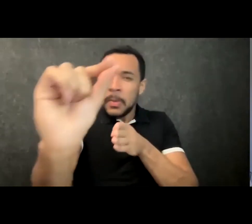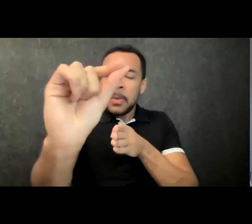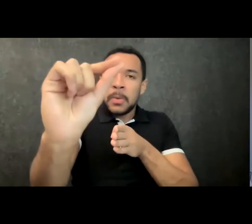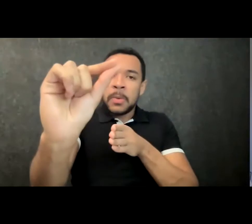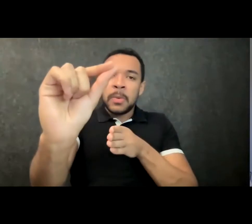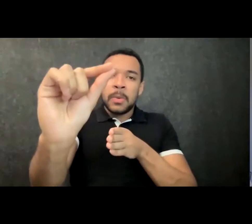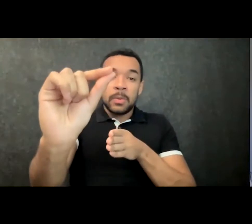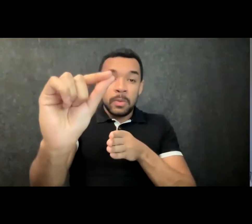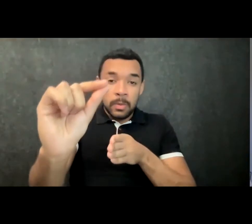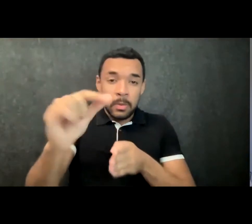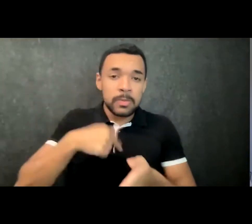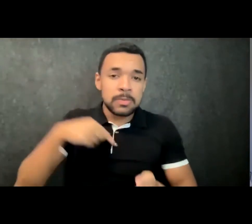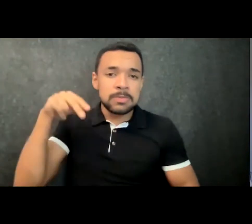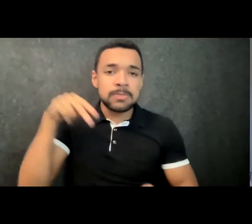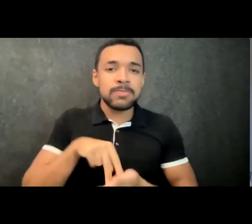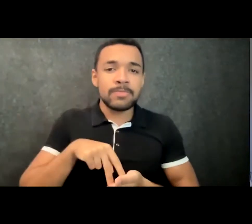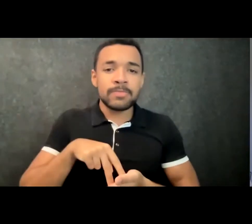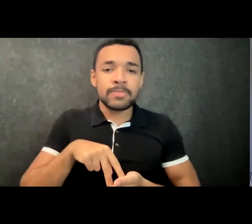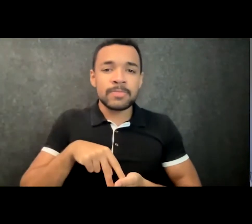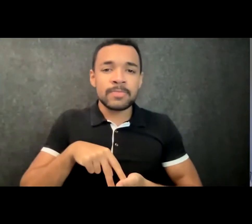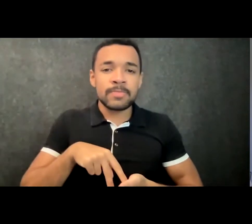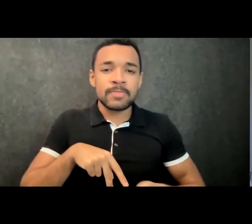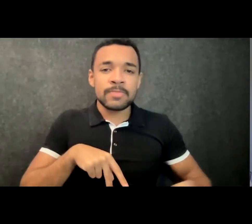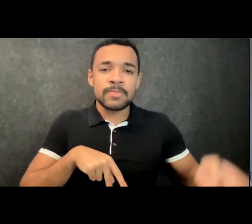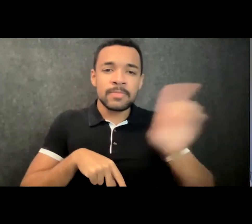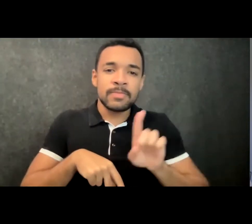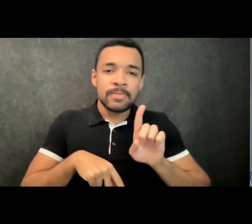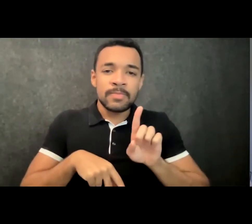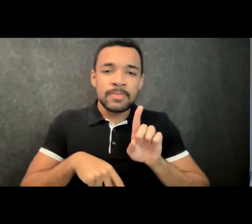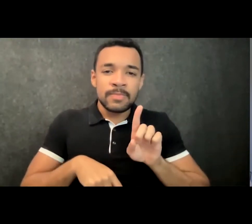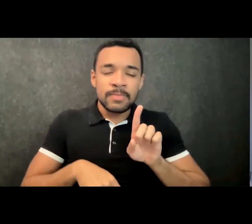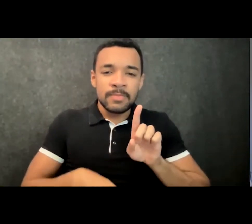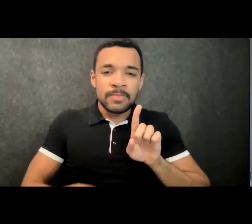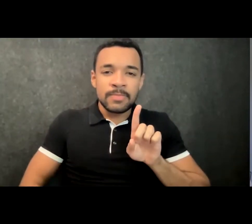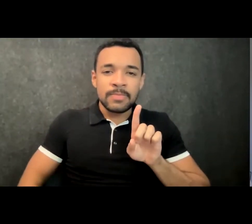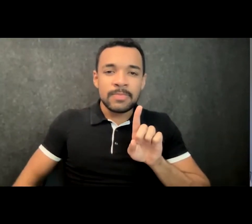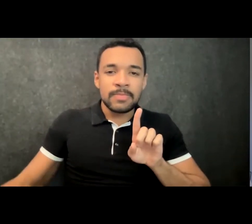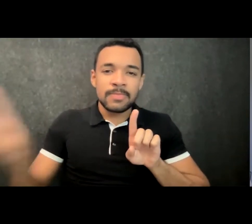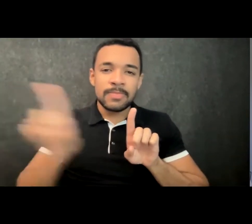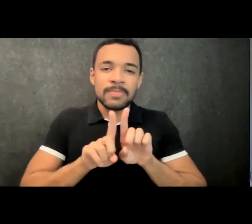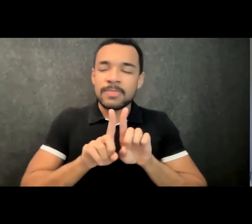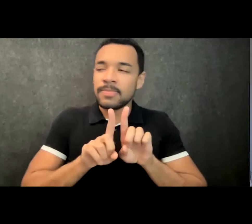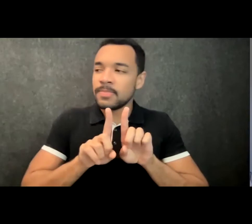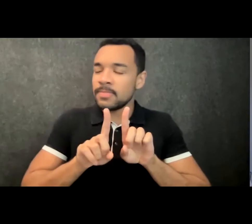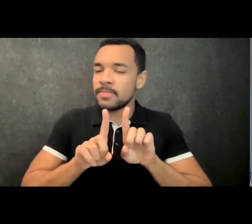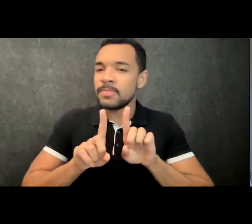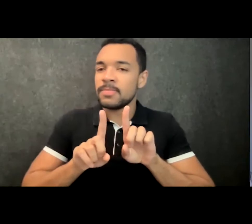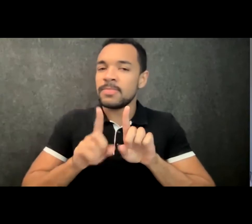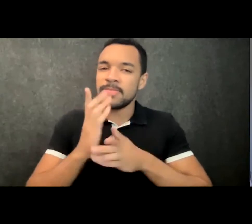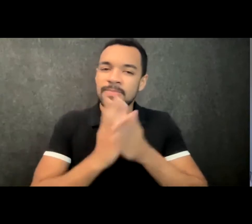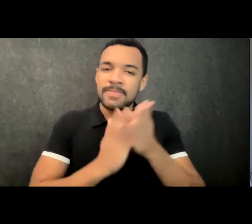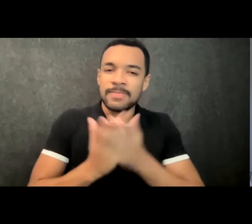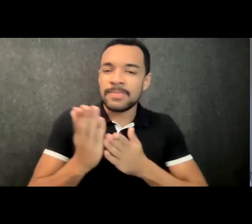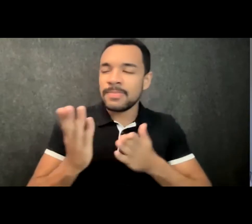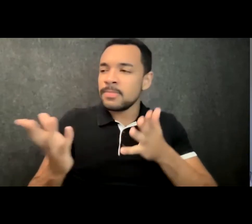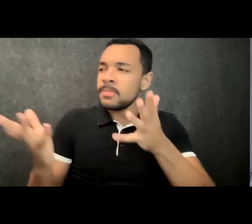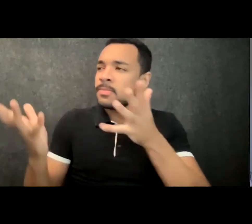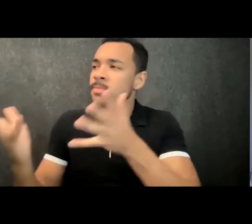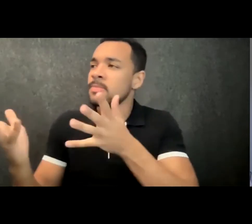will stand, shoulders sure and tucked with outstretched hands. Walk to